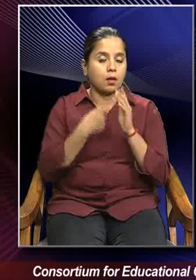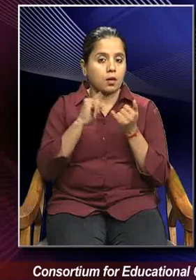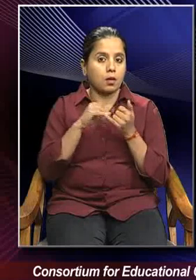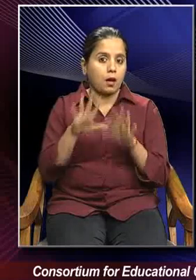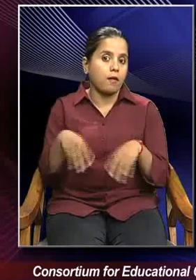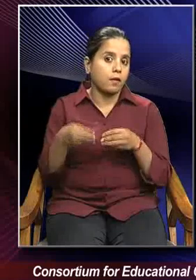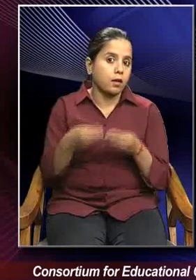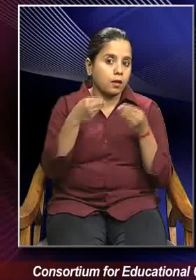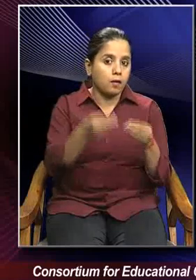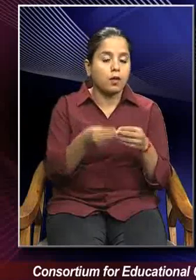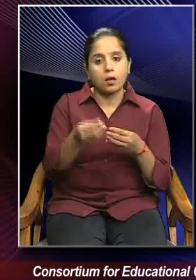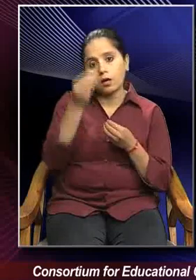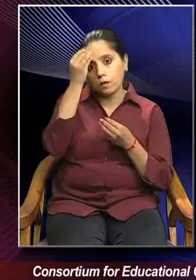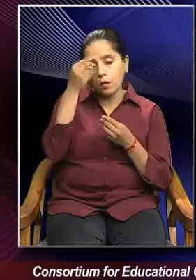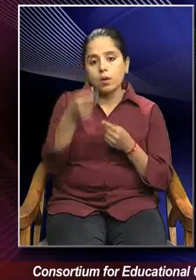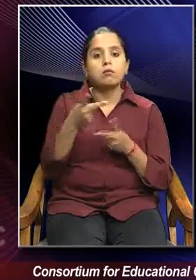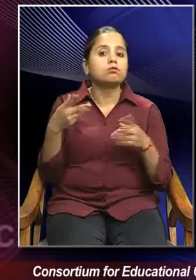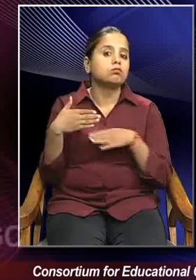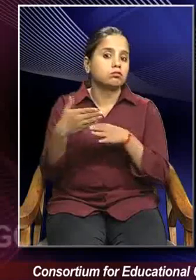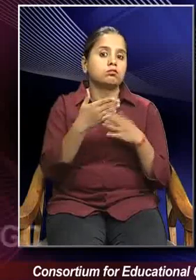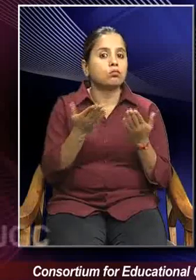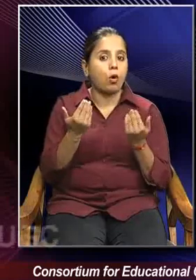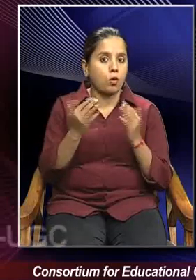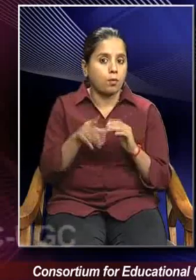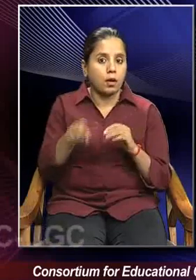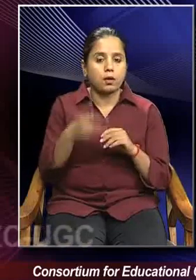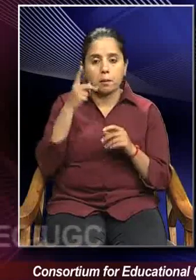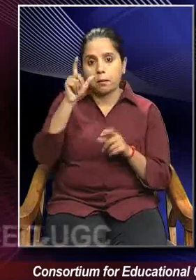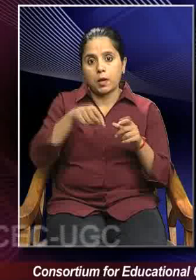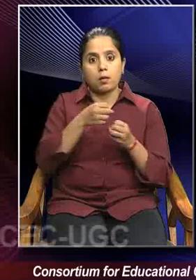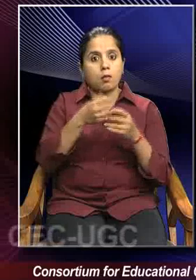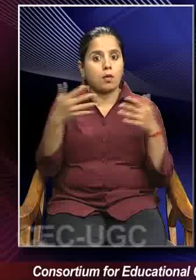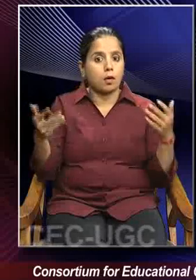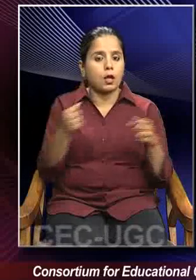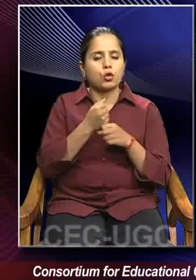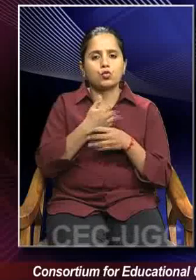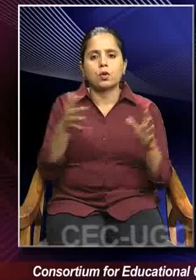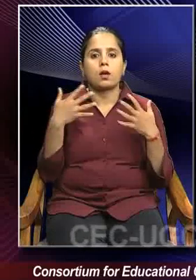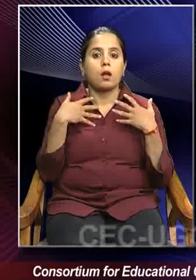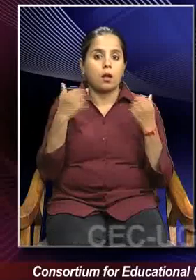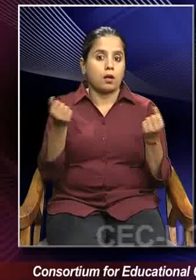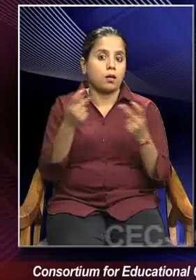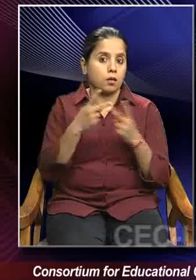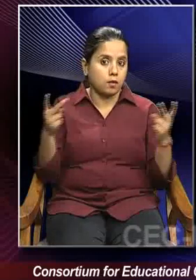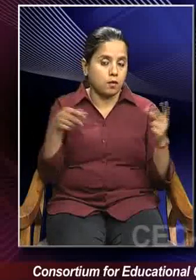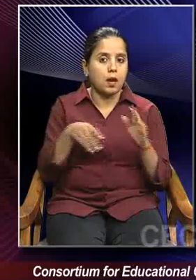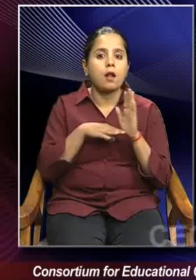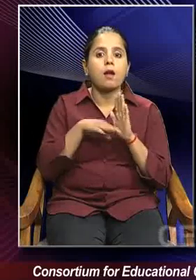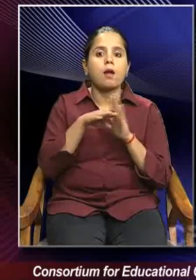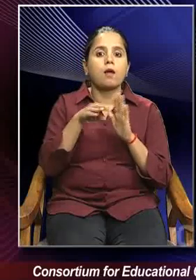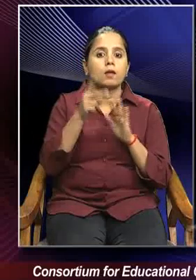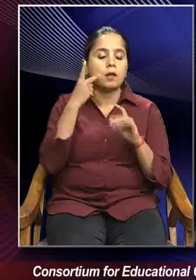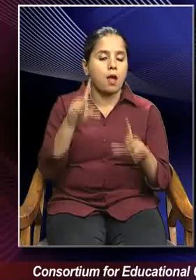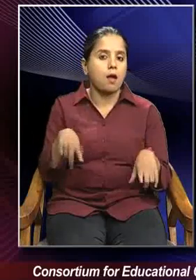offer insightful information on a population general well-being and the level of